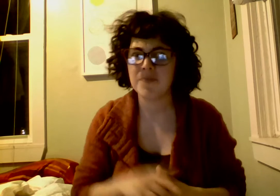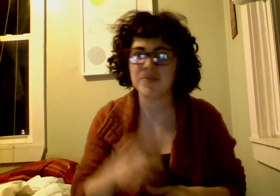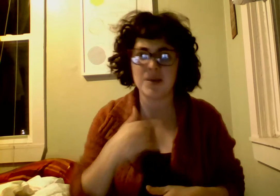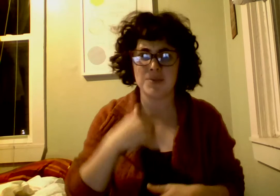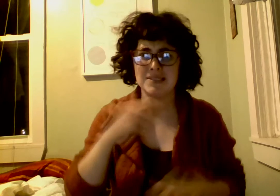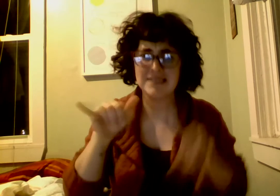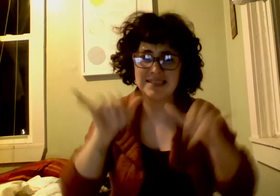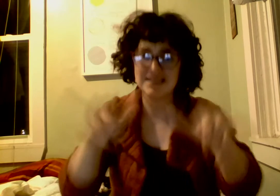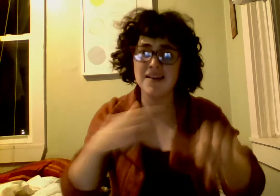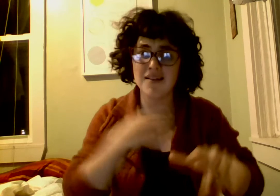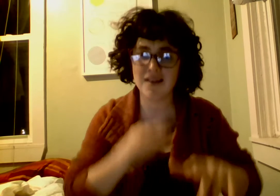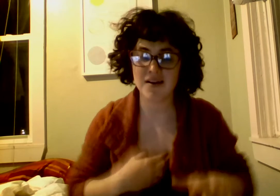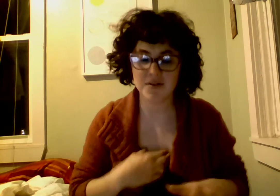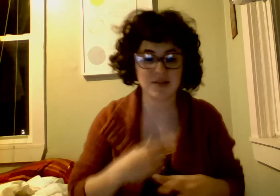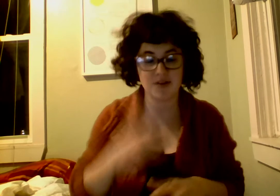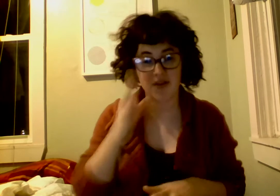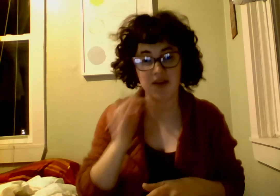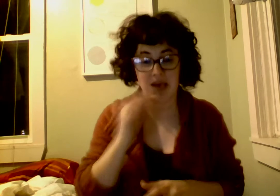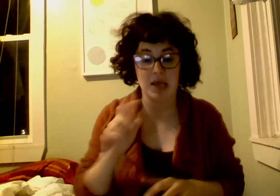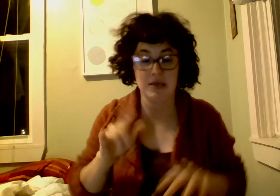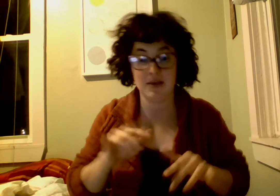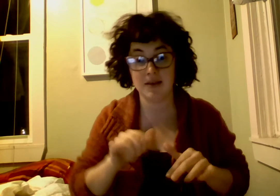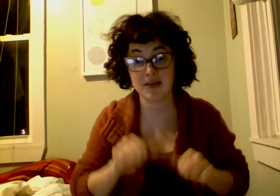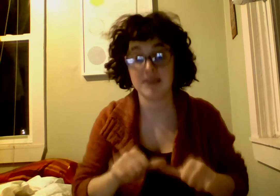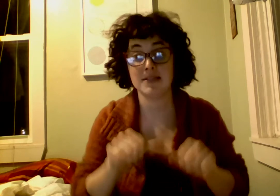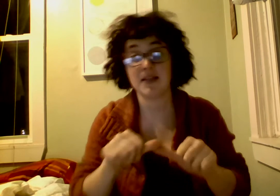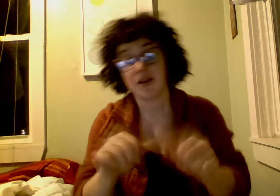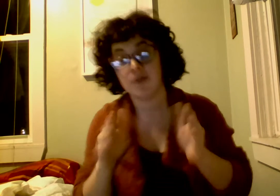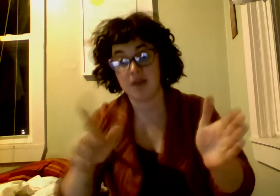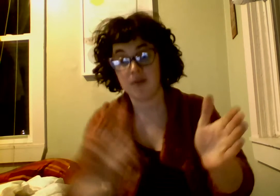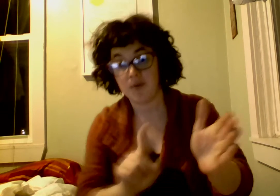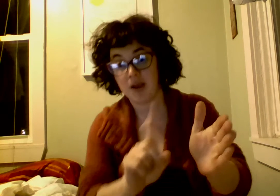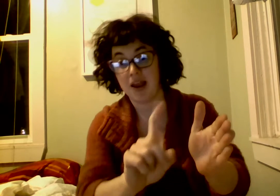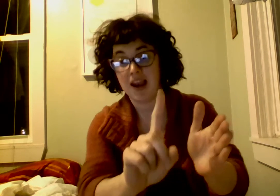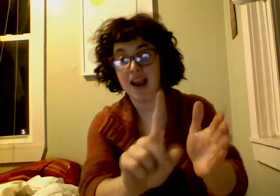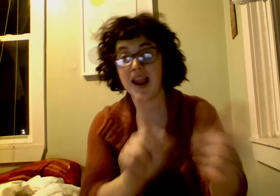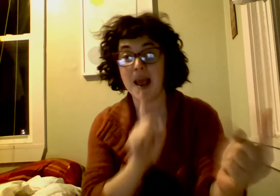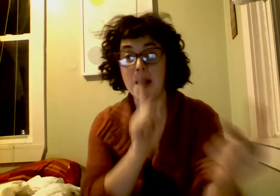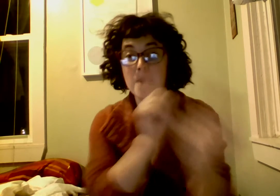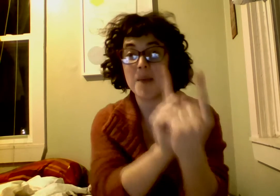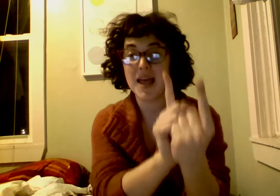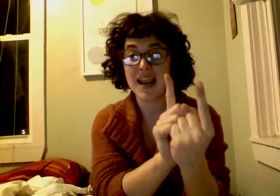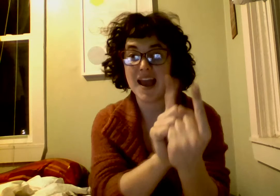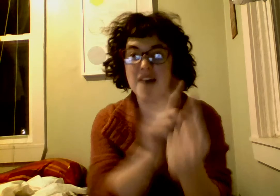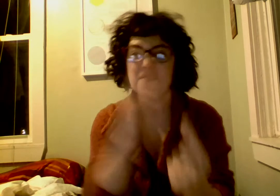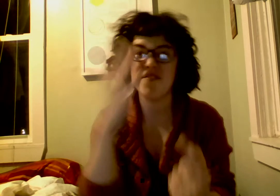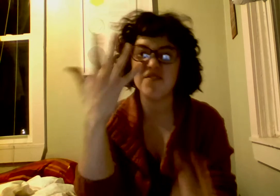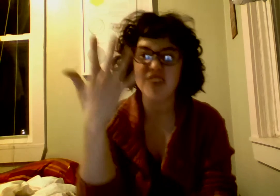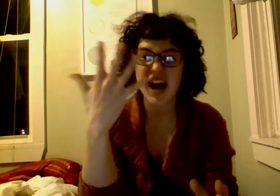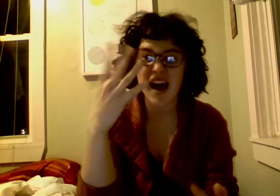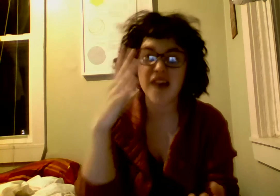he wound on down the road he went until he met 5 birds in the flock. And the 5 birds